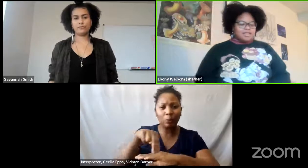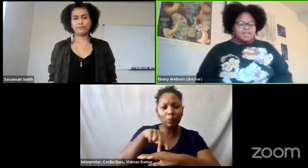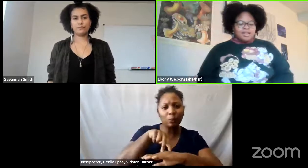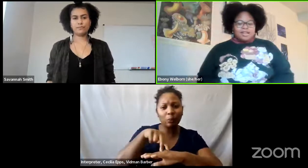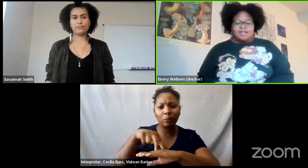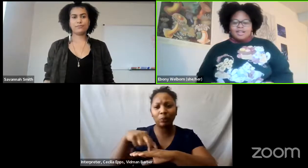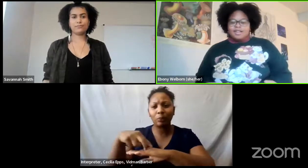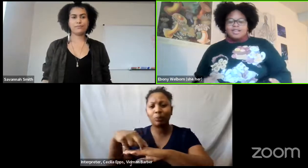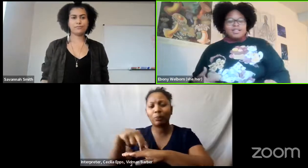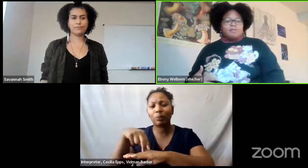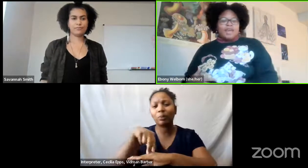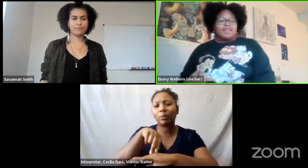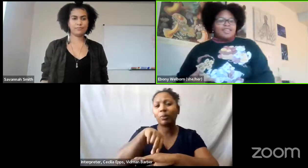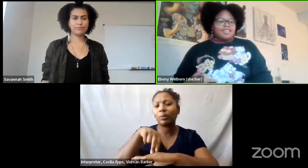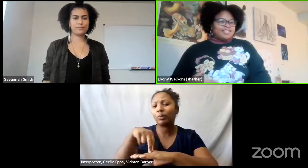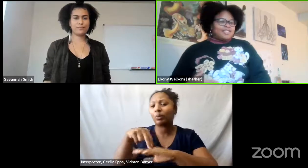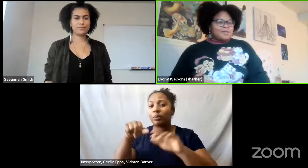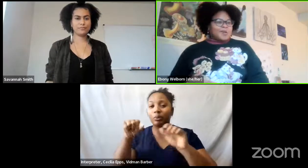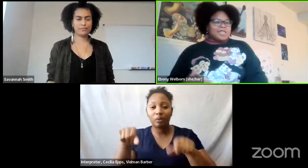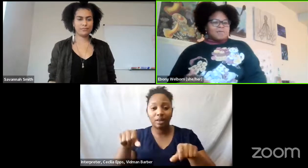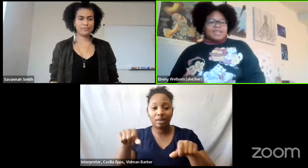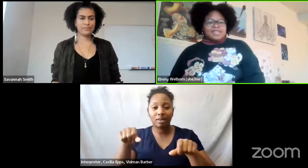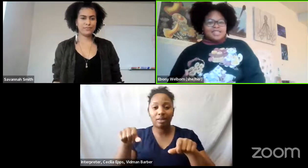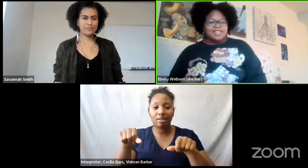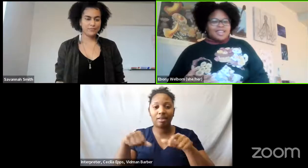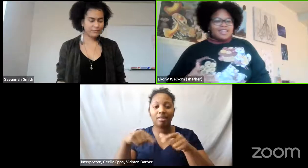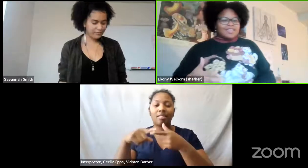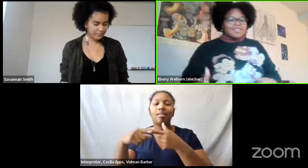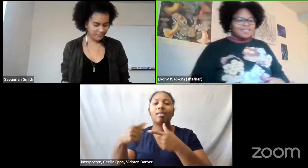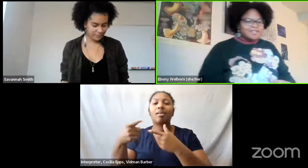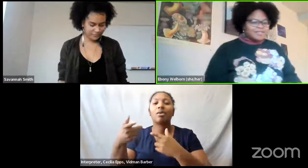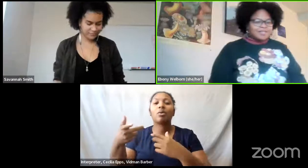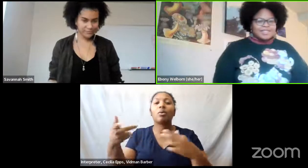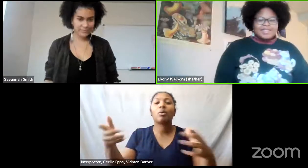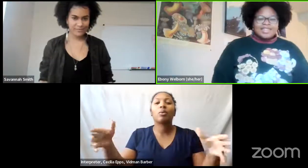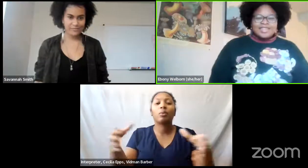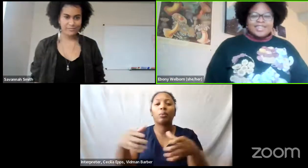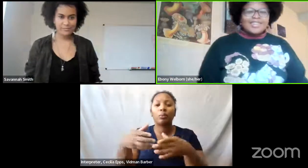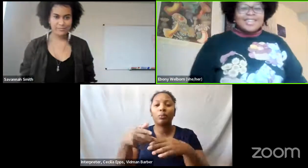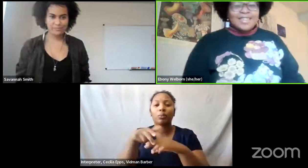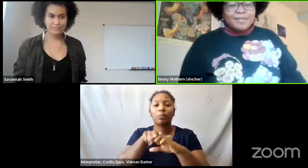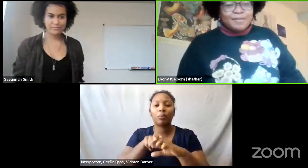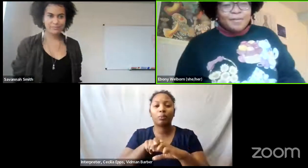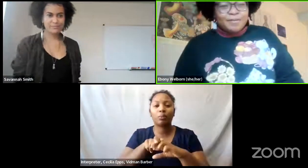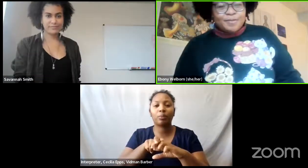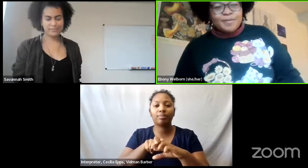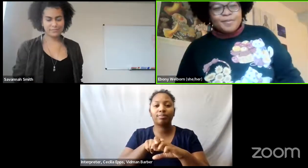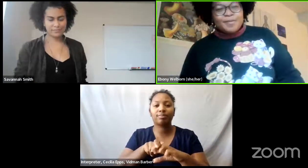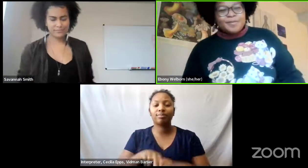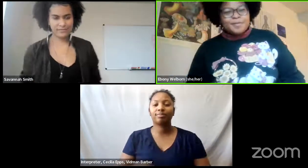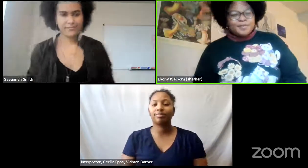And let's come back to our space together and take a seat.